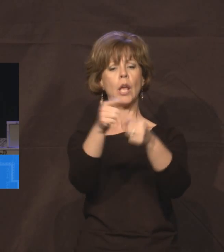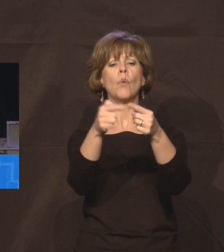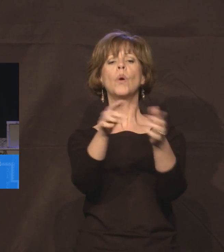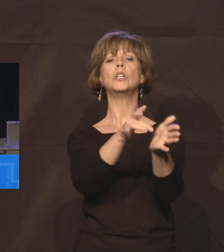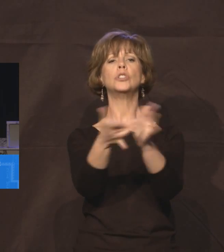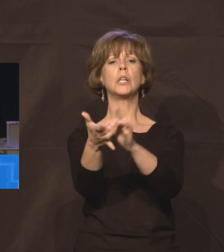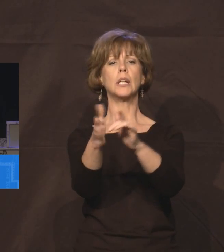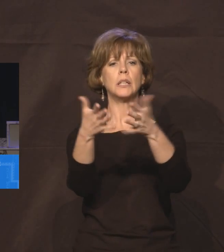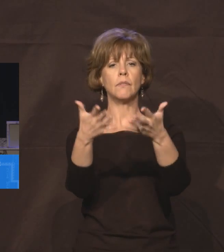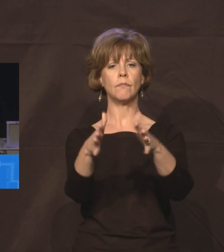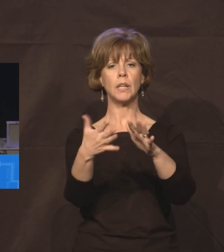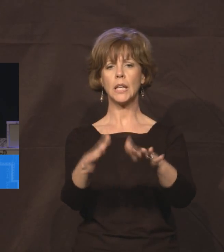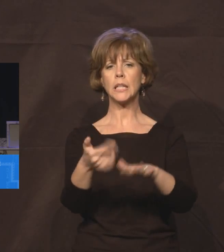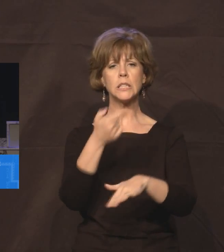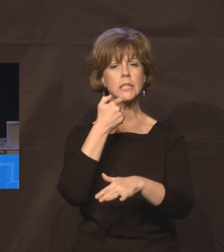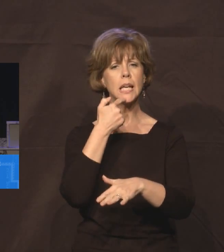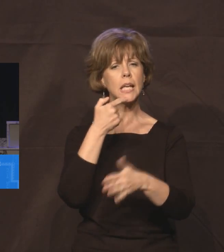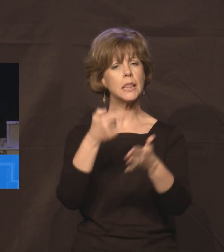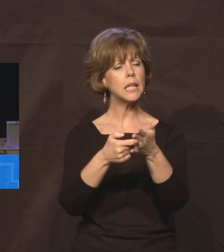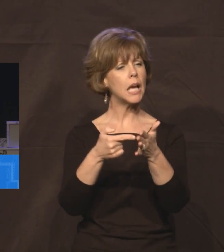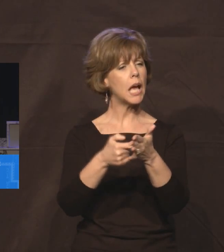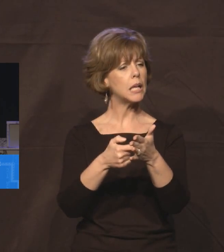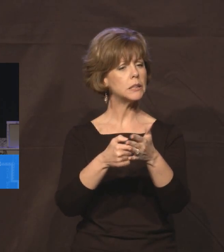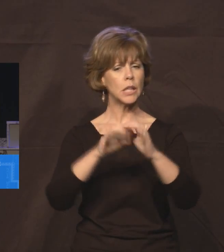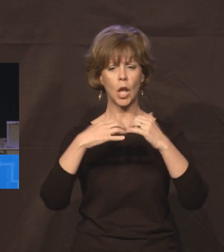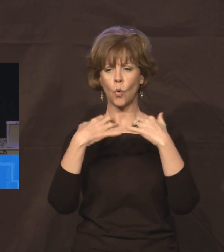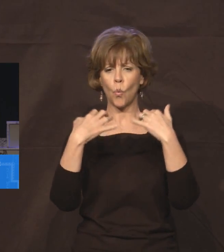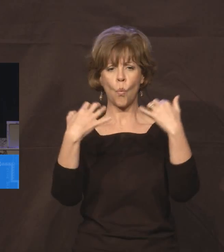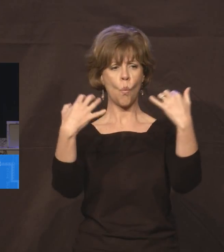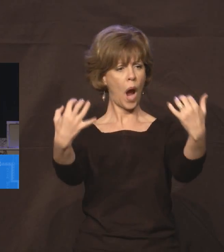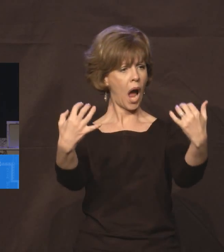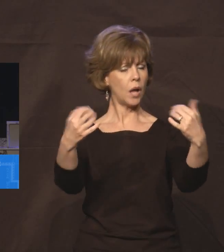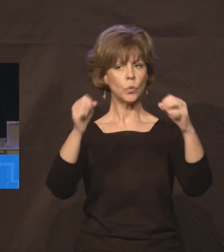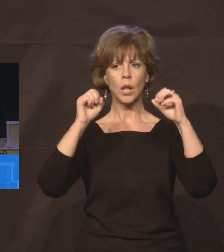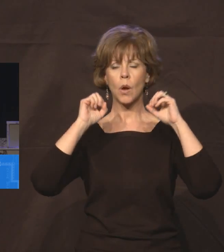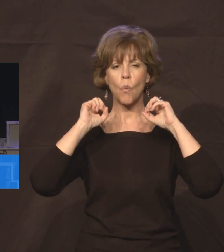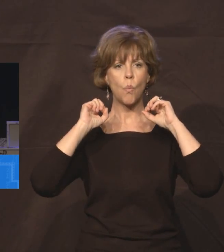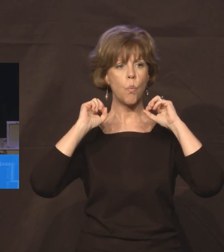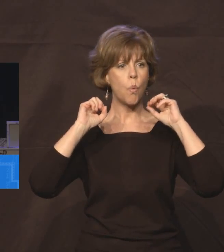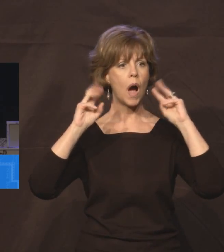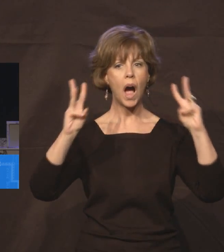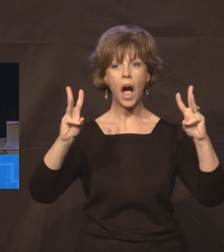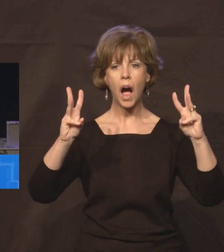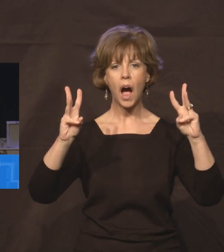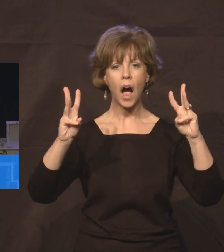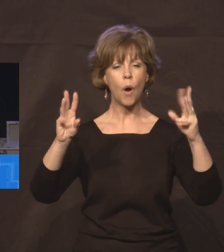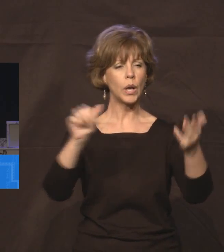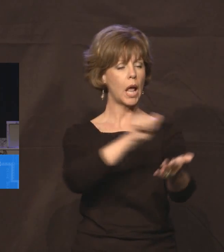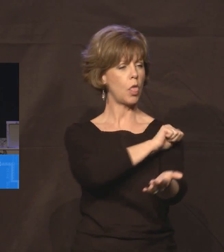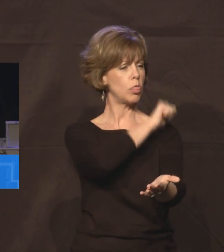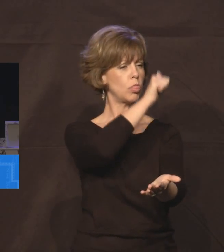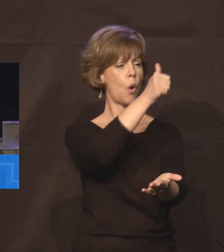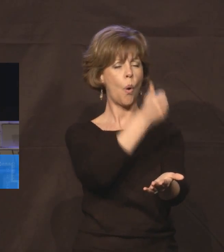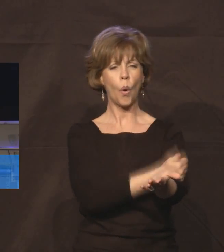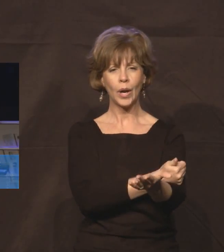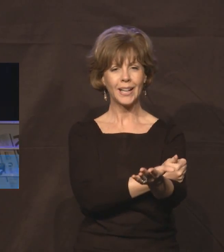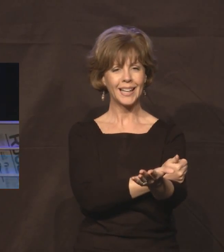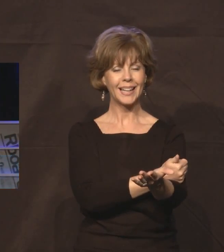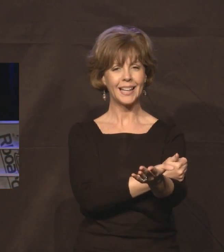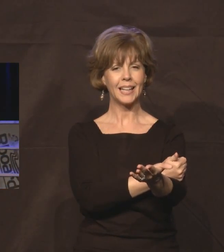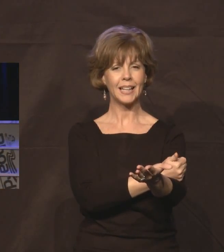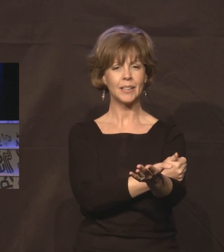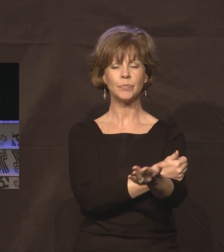were amazed at his teaching, for he taught with real authority, quite unlike their teachers of religious law. Father, thank